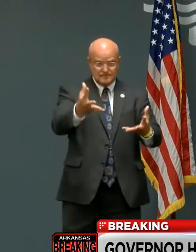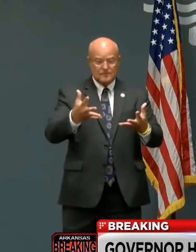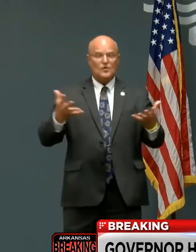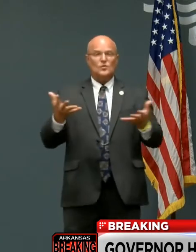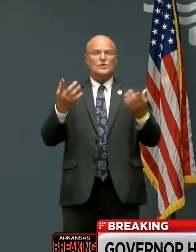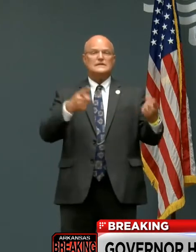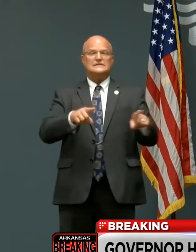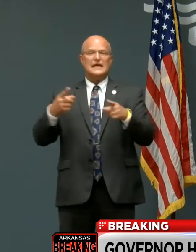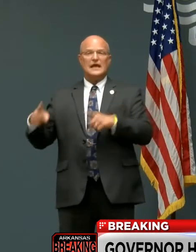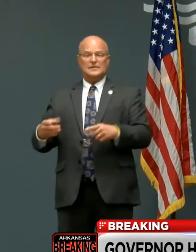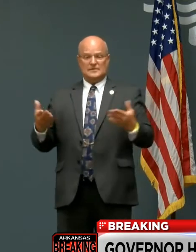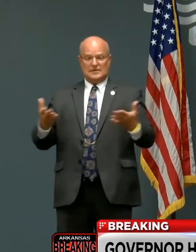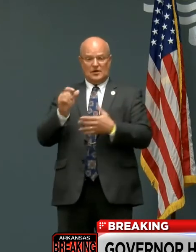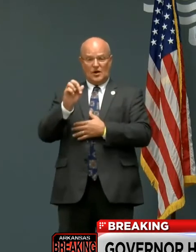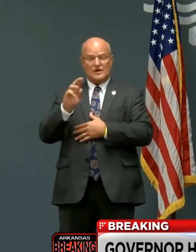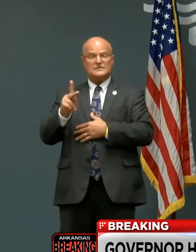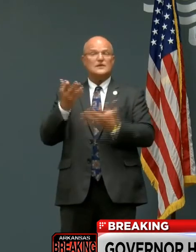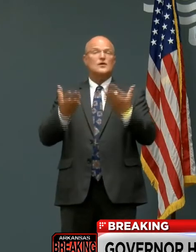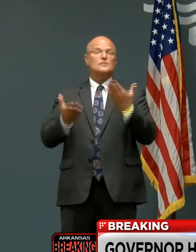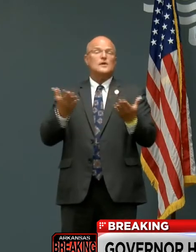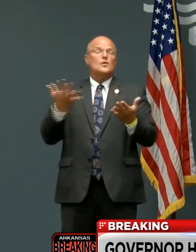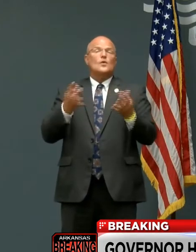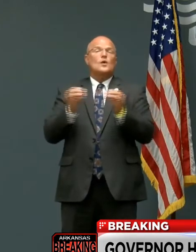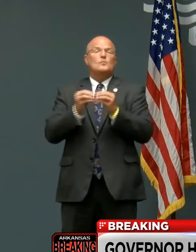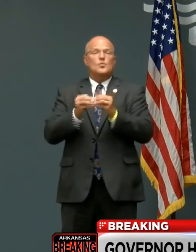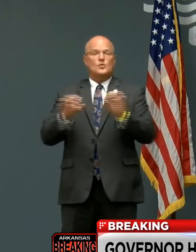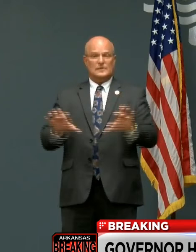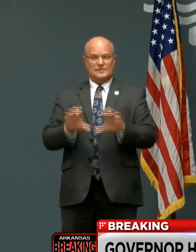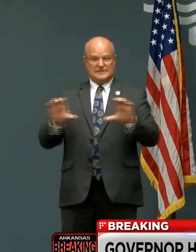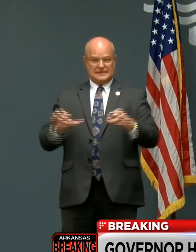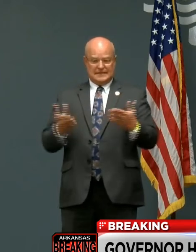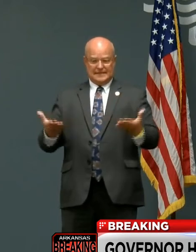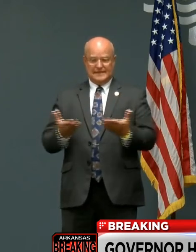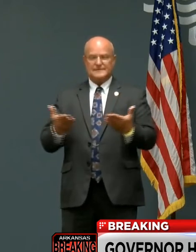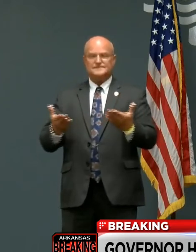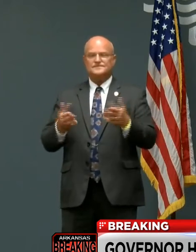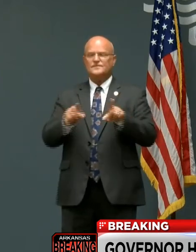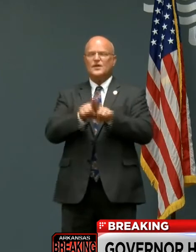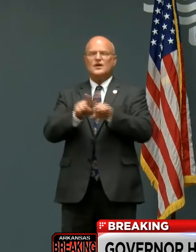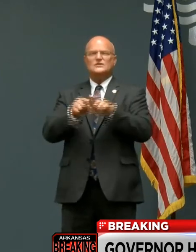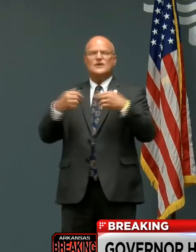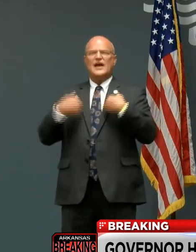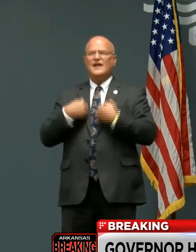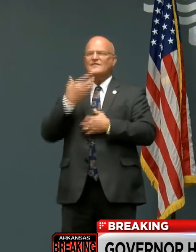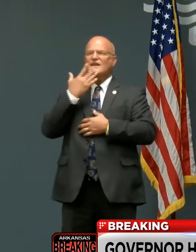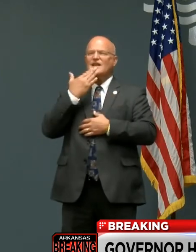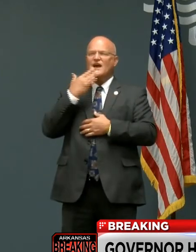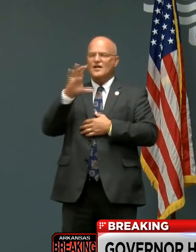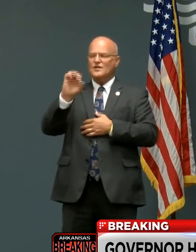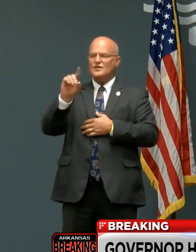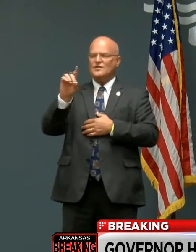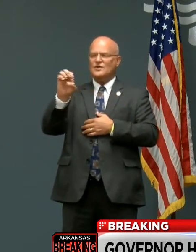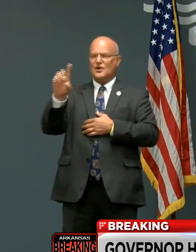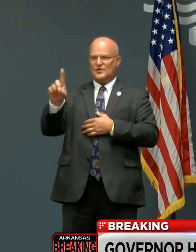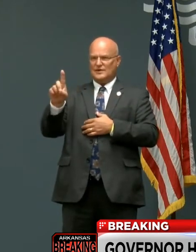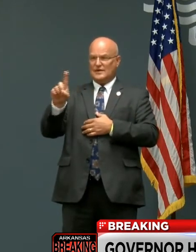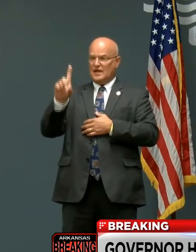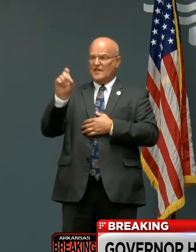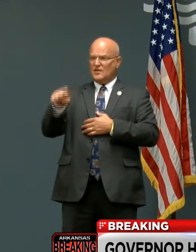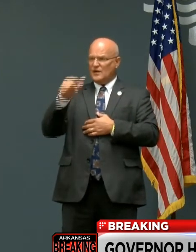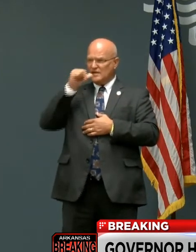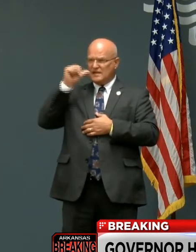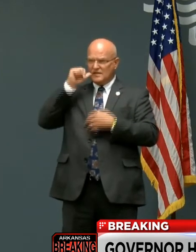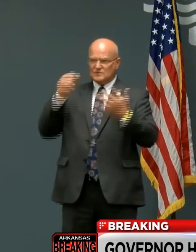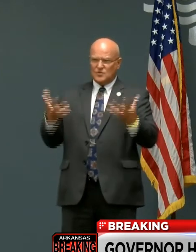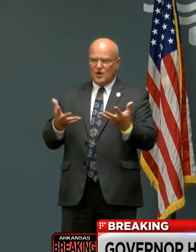is happening in Arkansas and perhaps what more can be done. And they also have it color-coded. And the question yesterday,